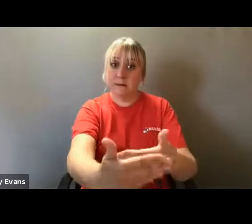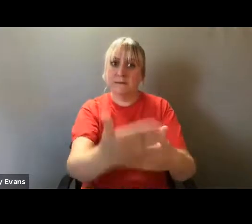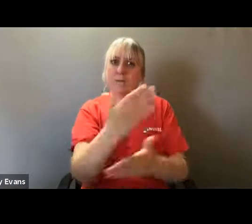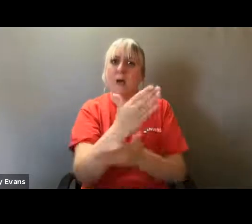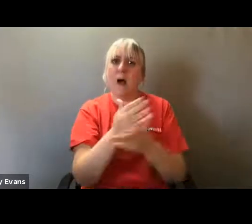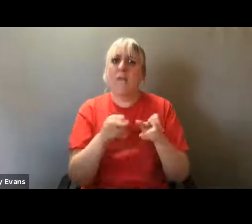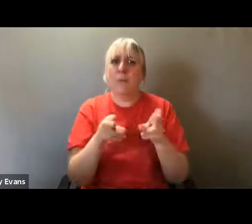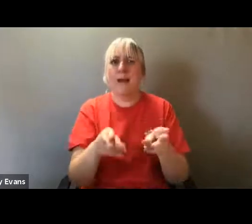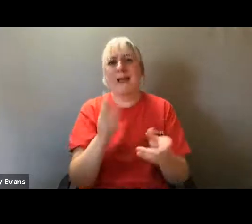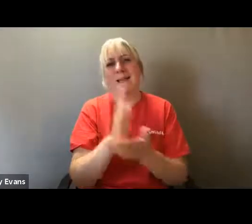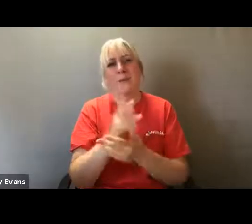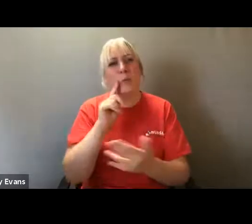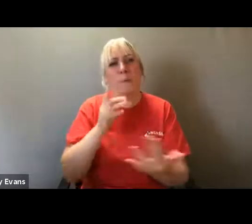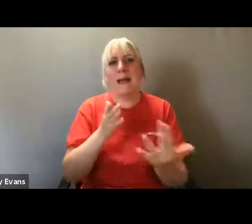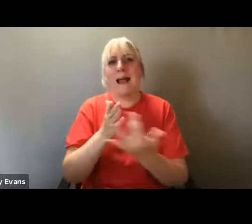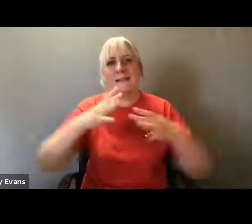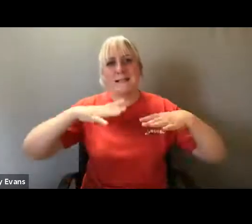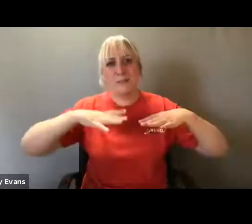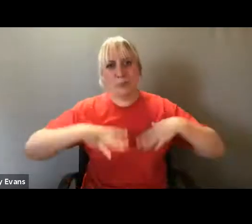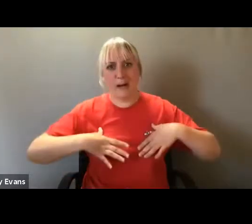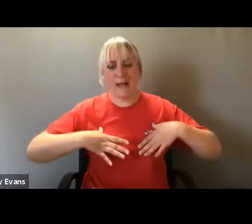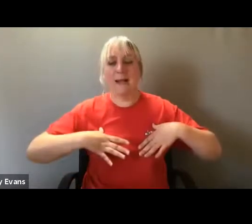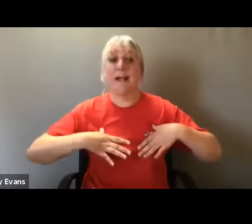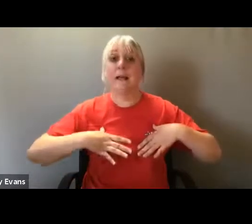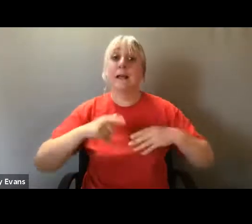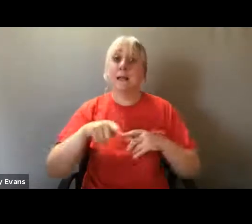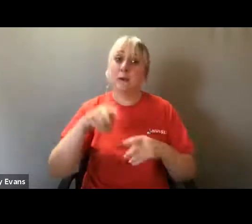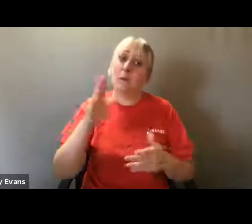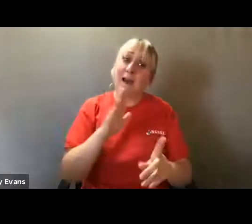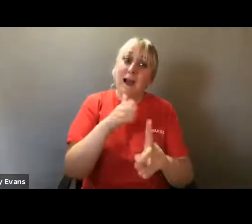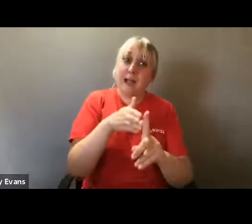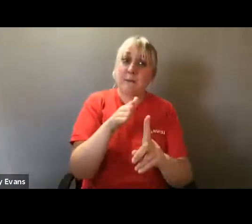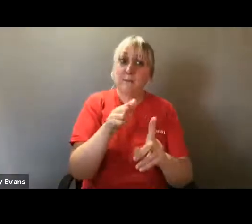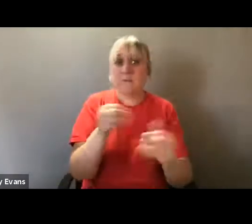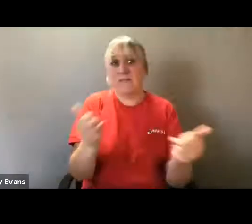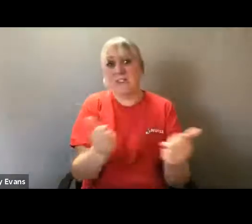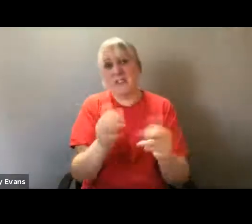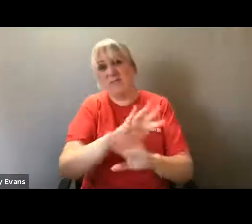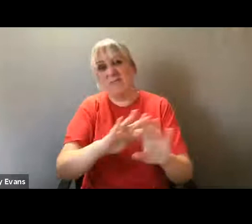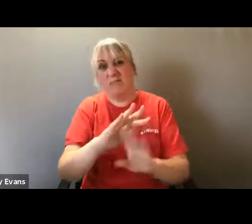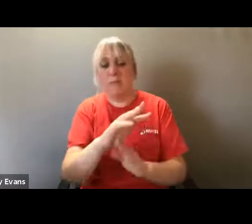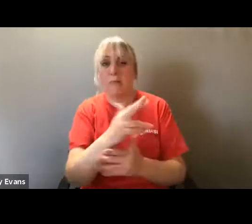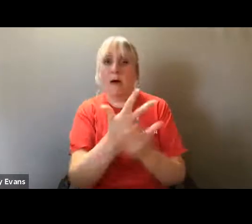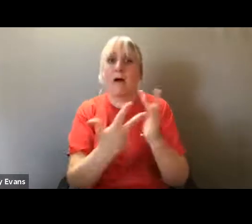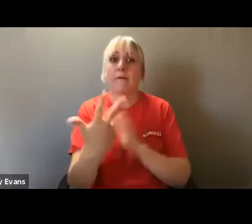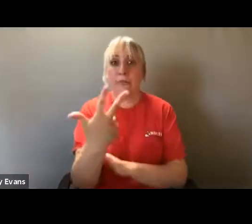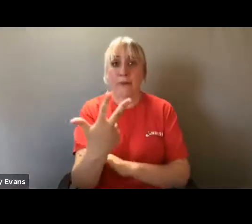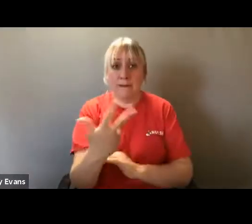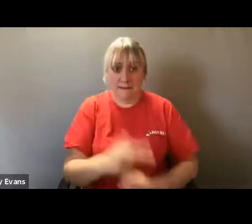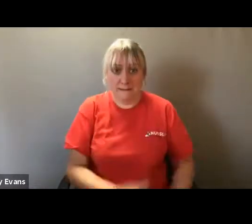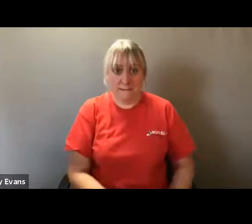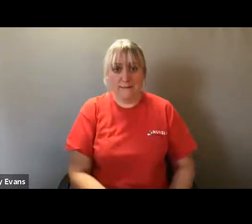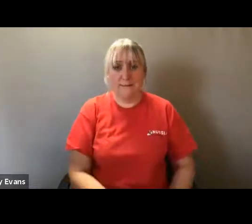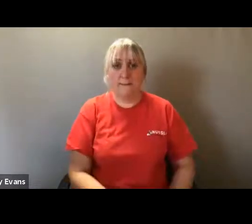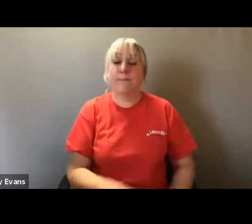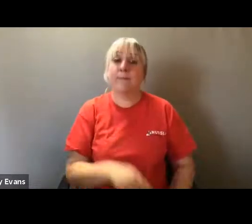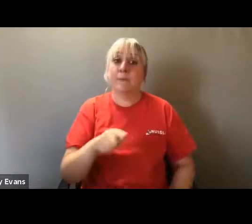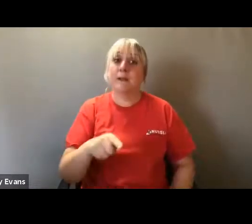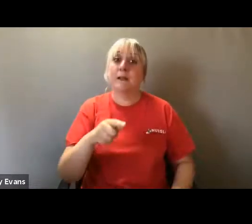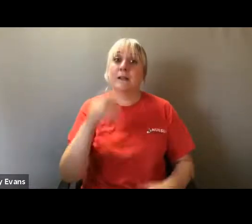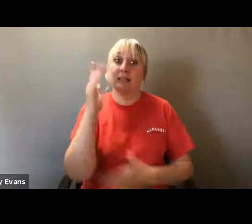be finished around 8:30 p.m. As long as the speakers keep to their time